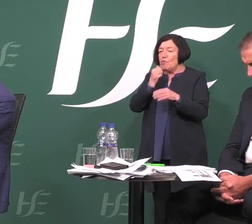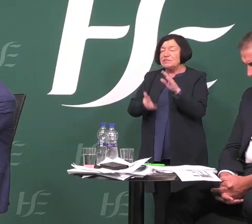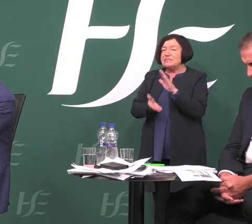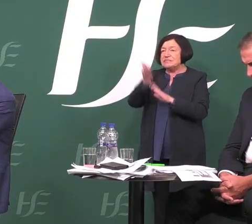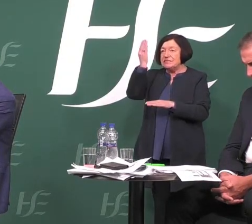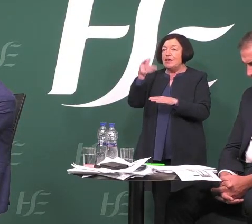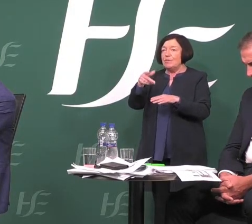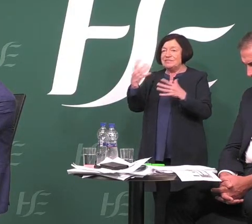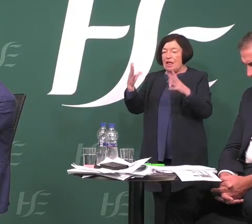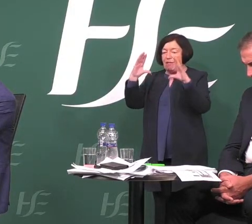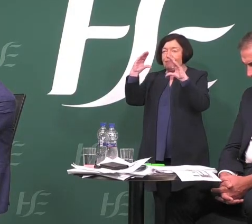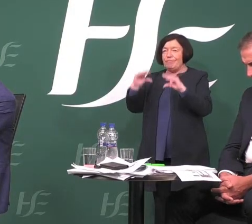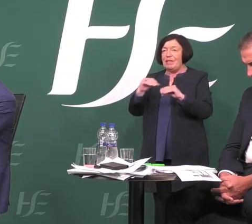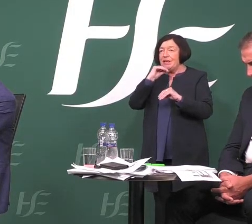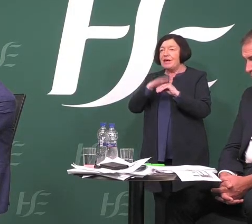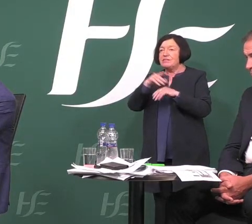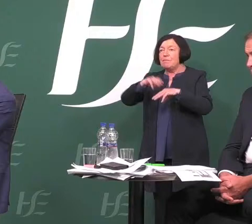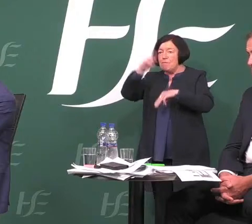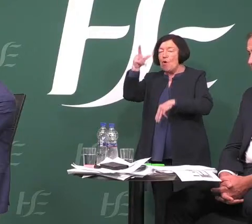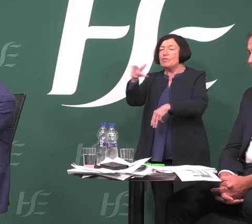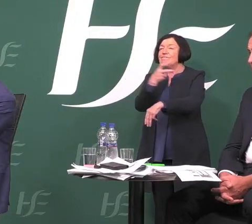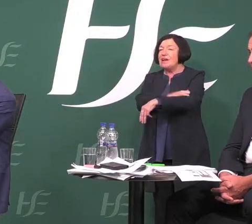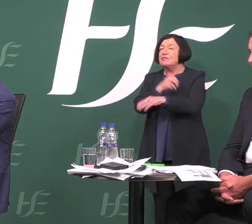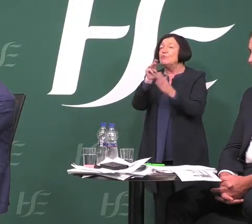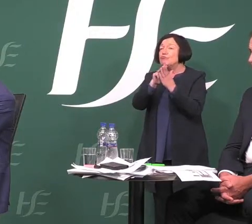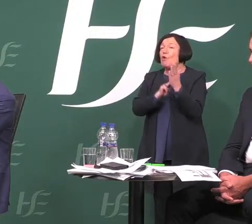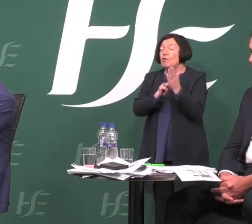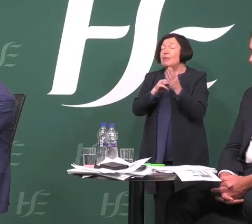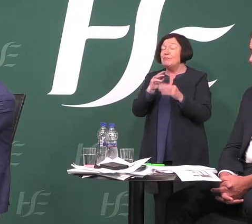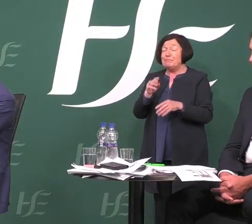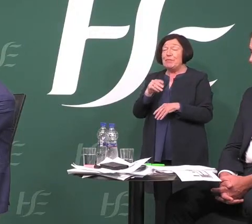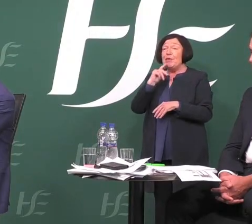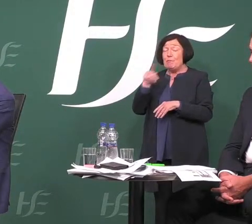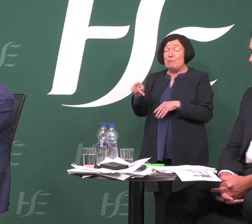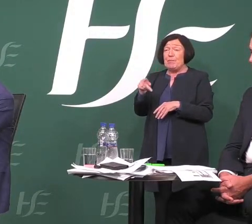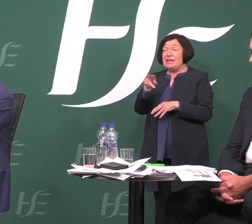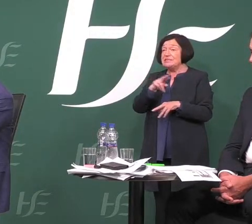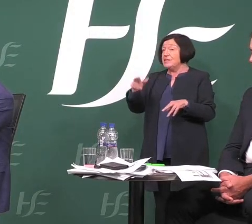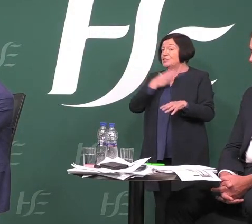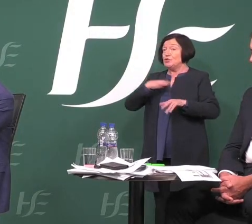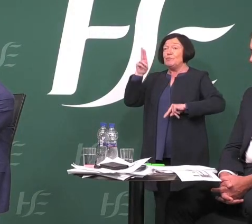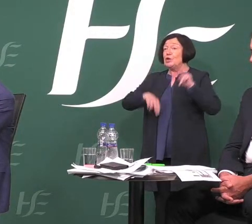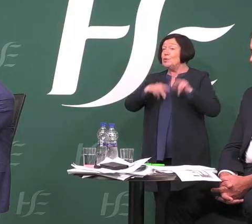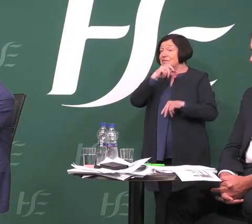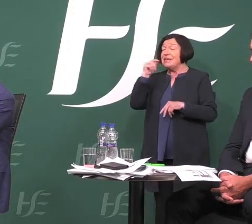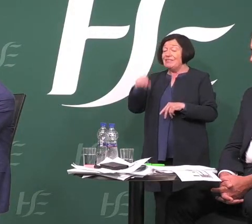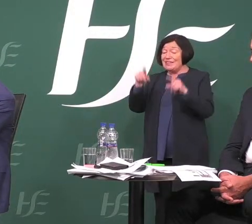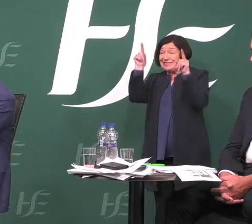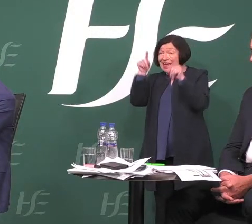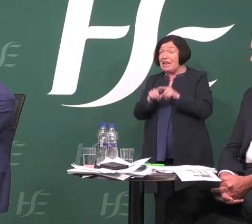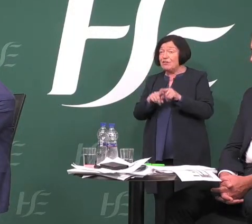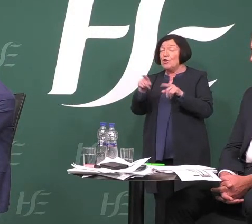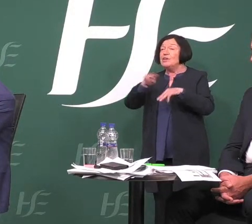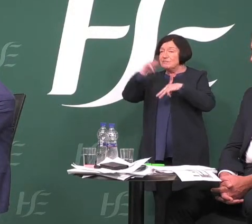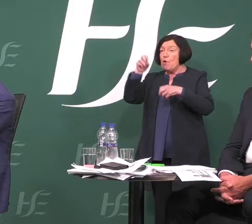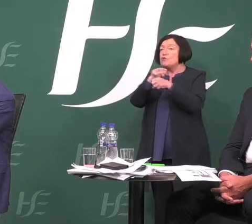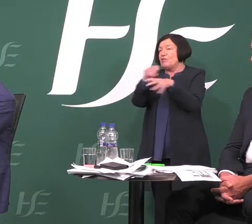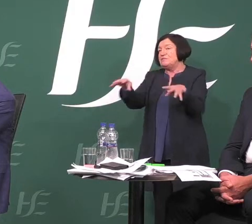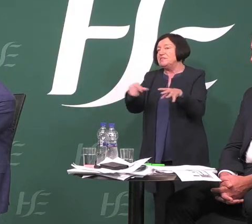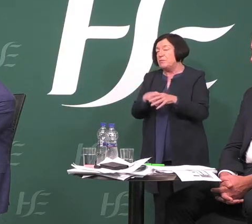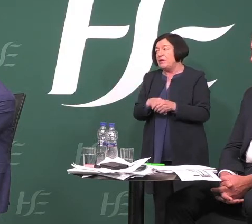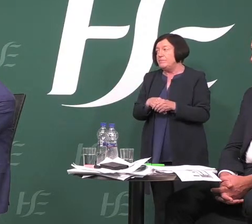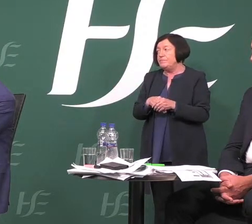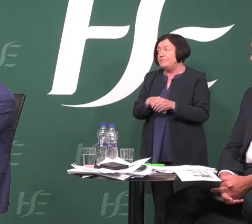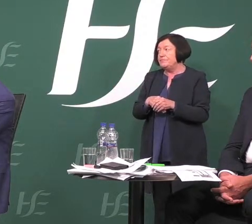greatly attenuated now because of the reach of the vaccination program. But certainly, it's nothing new to say that the Delta variant is much more transmissible.